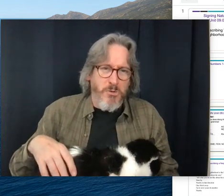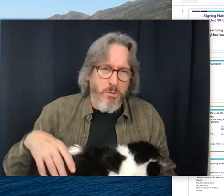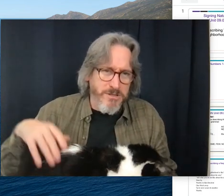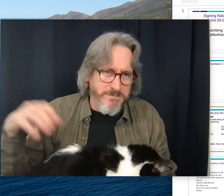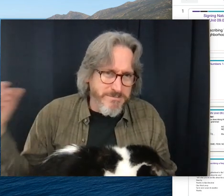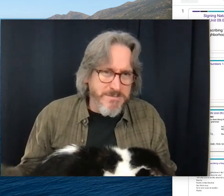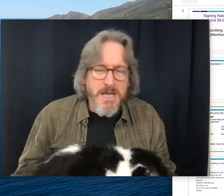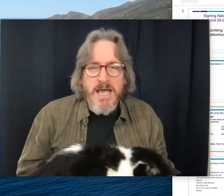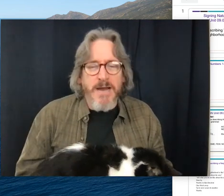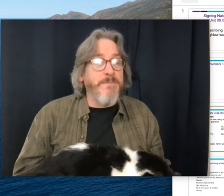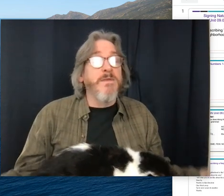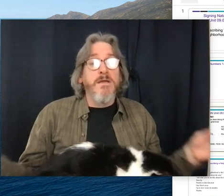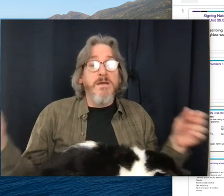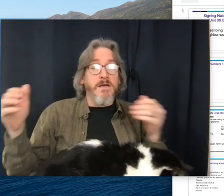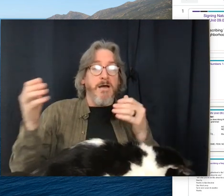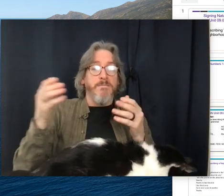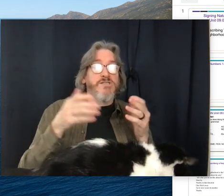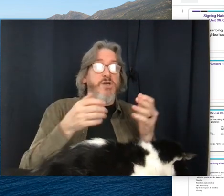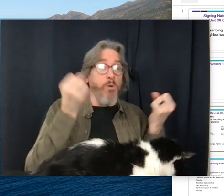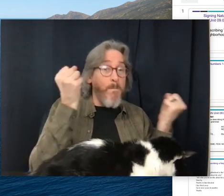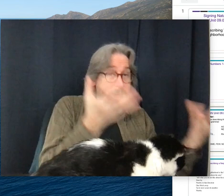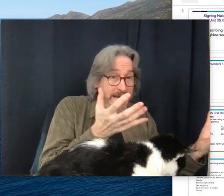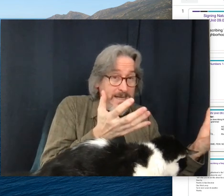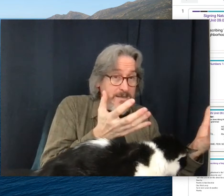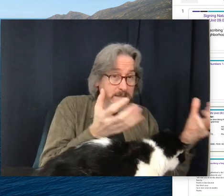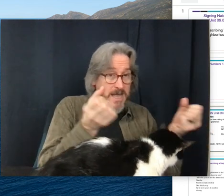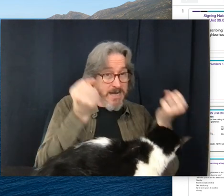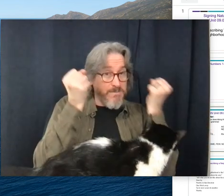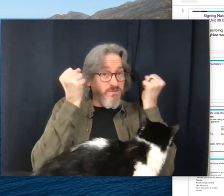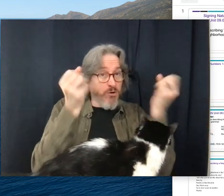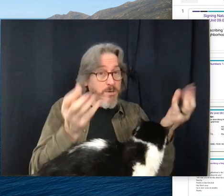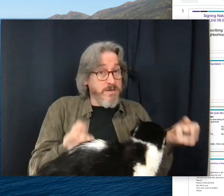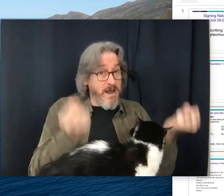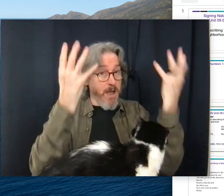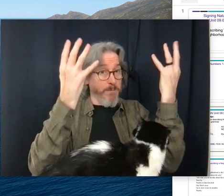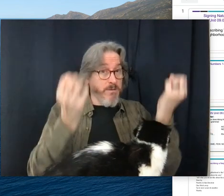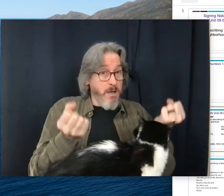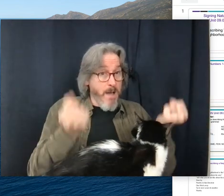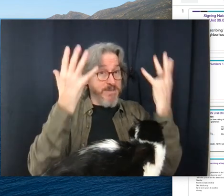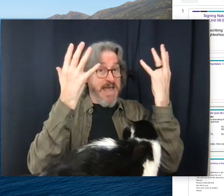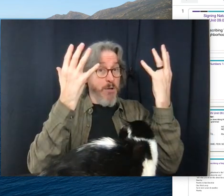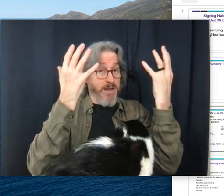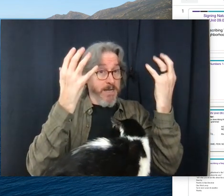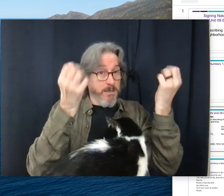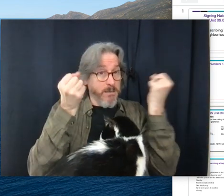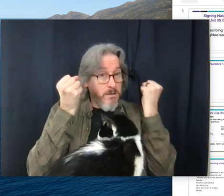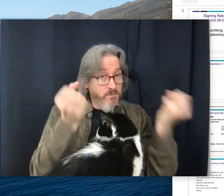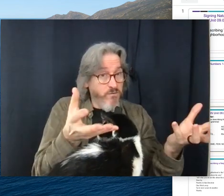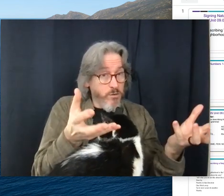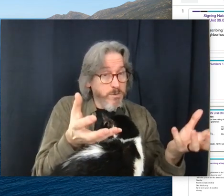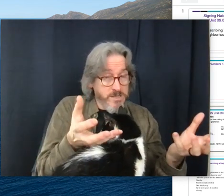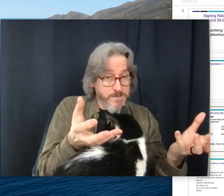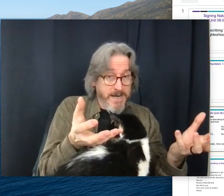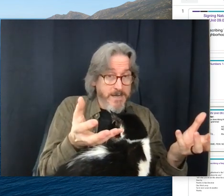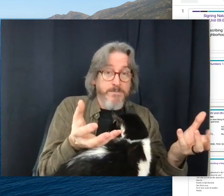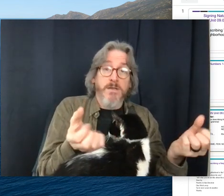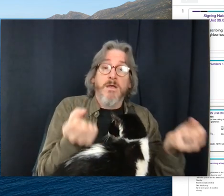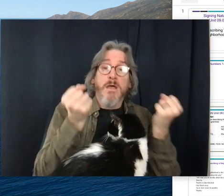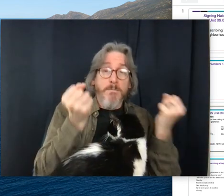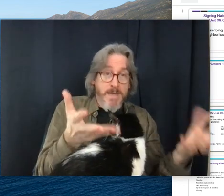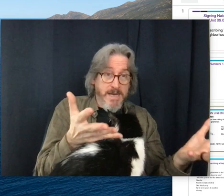He's so old. Anyway, so many, and it comes forward, not up. Up is how many, forward is